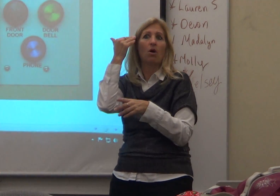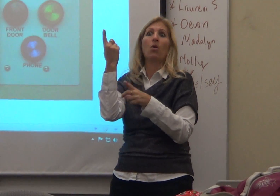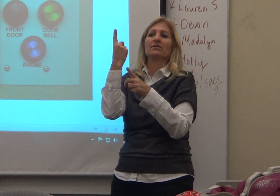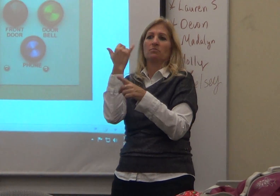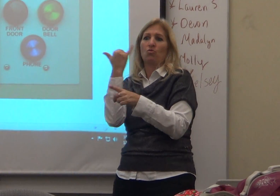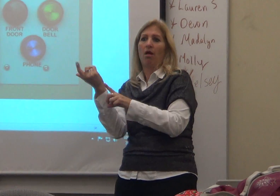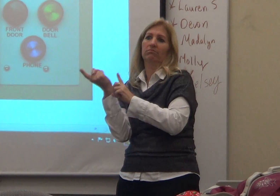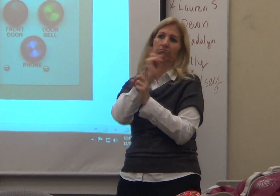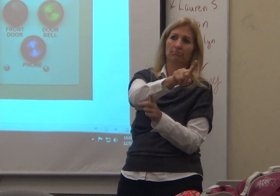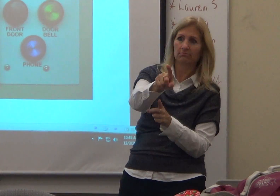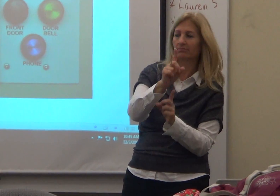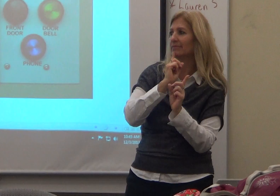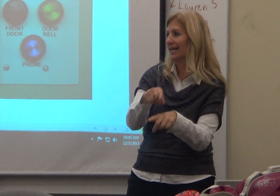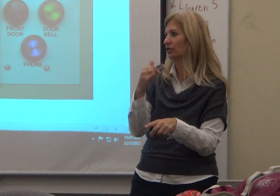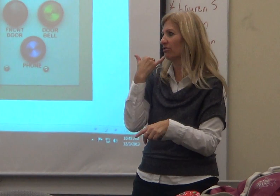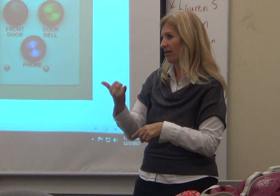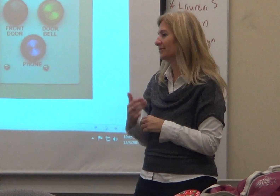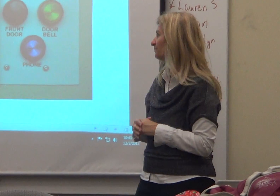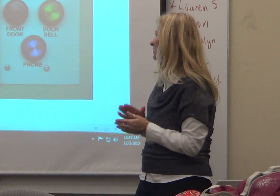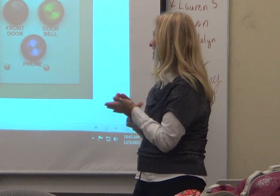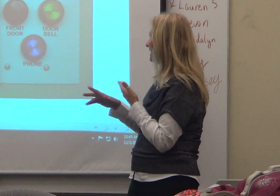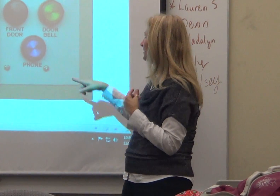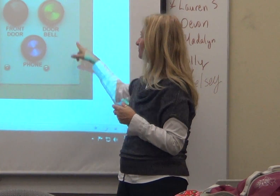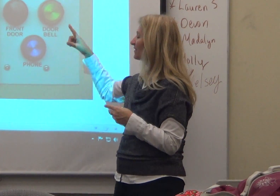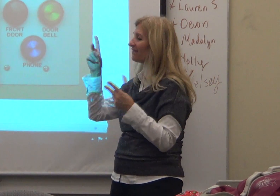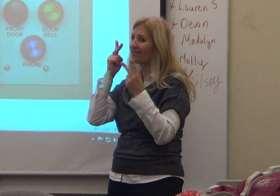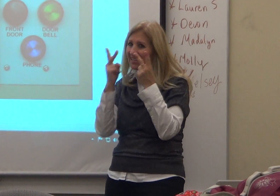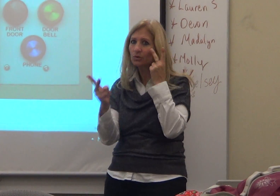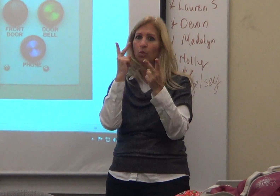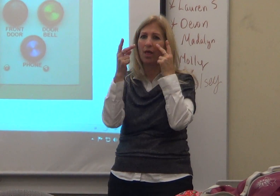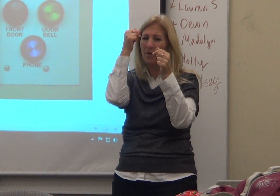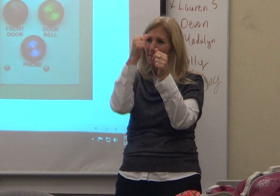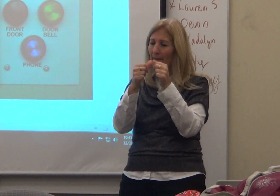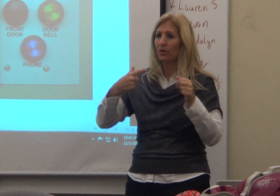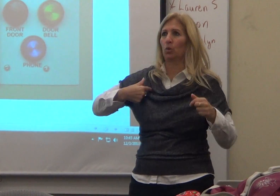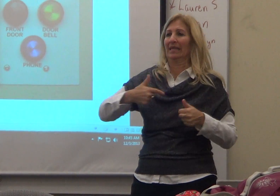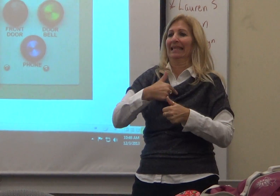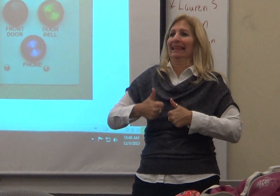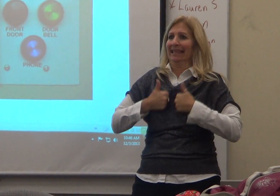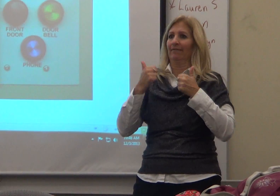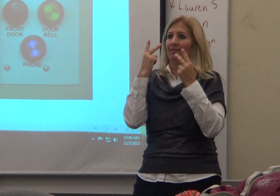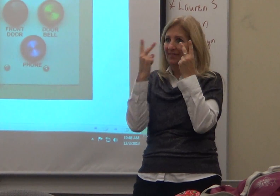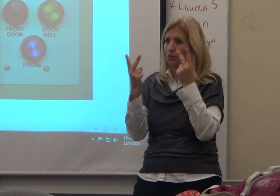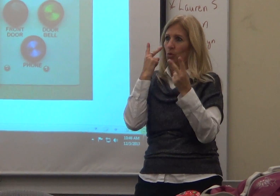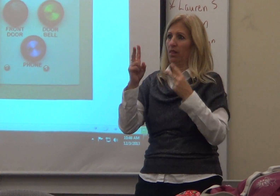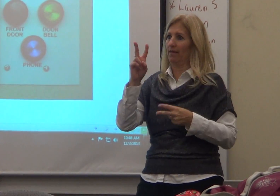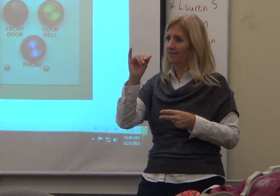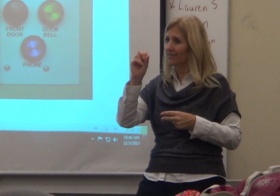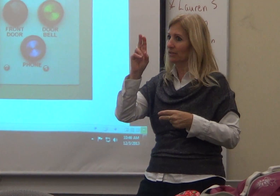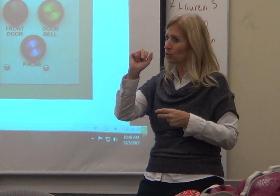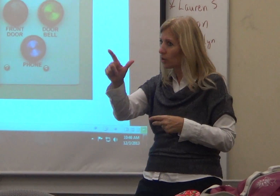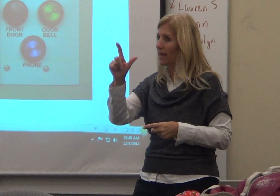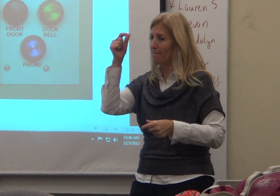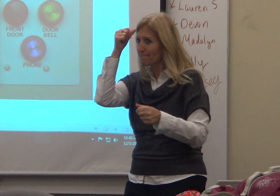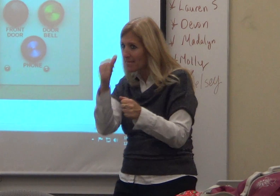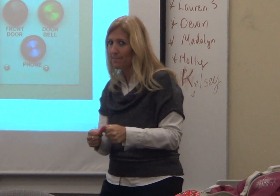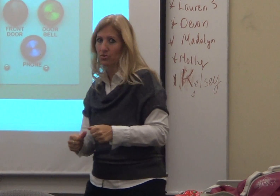ringing. That way you know you can go and answer the call. So these are some really nice visual features that deaf people can use every